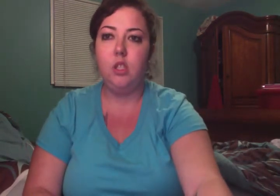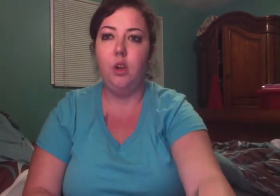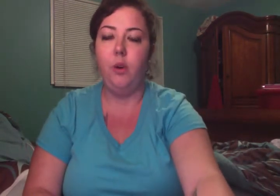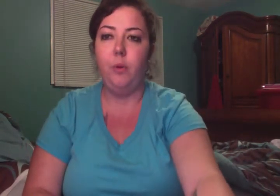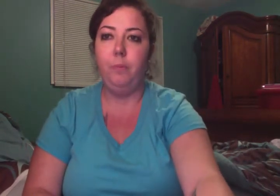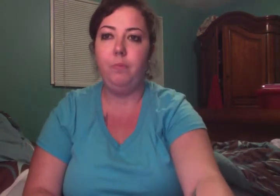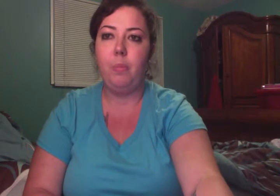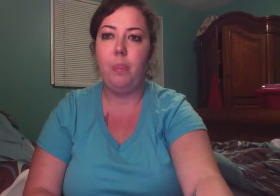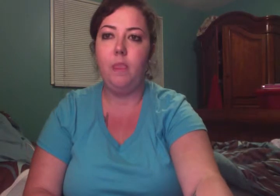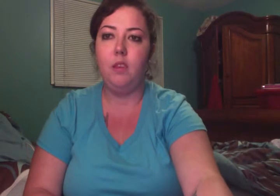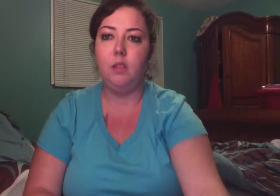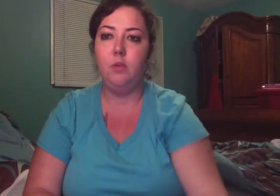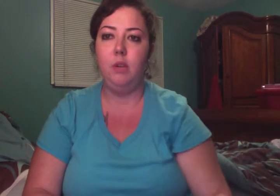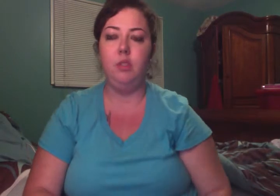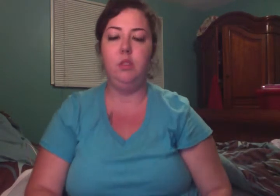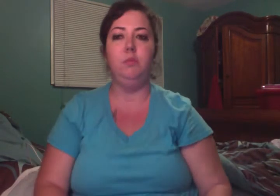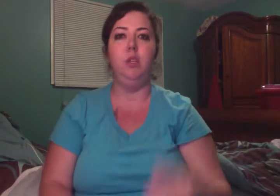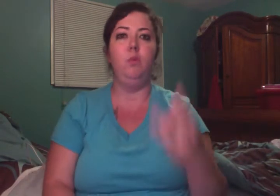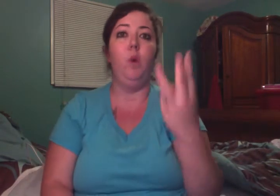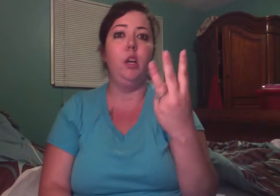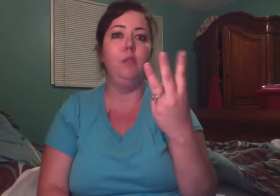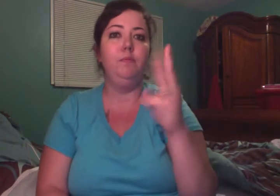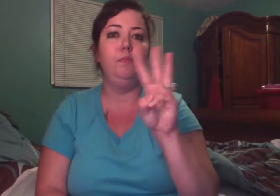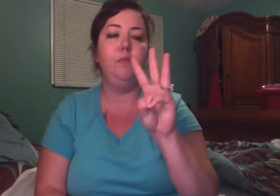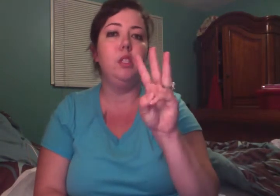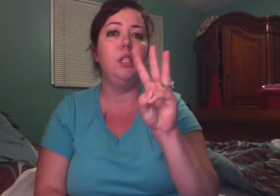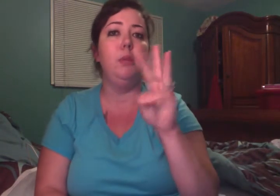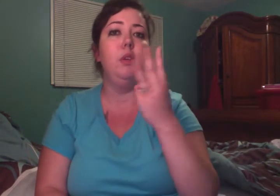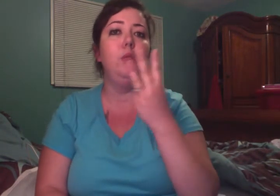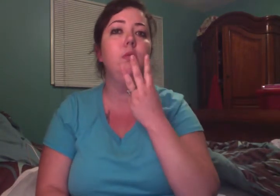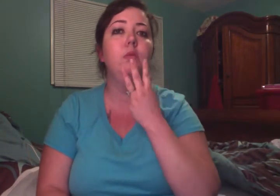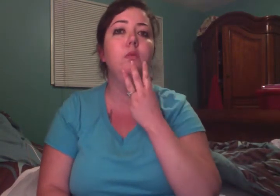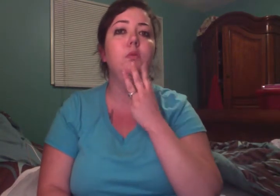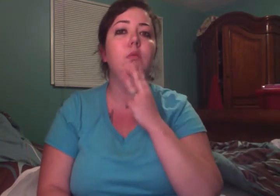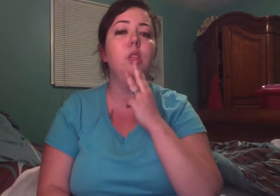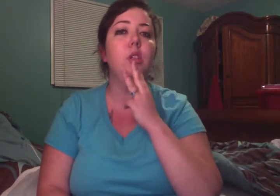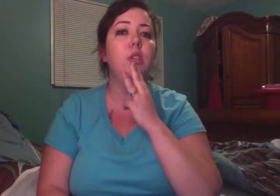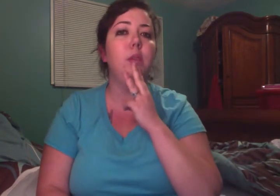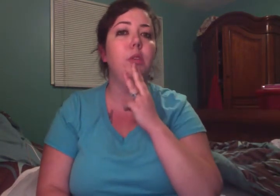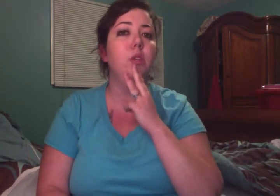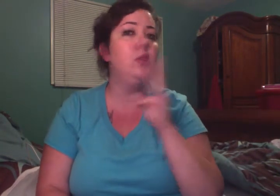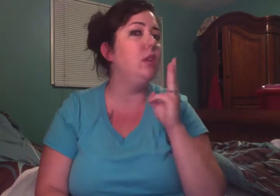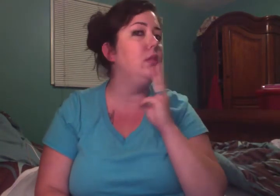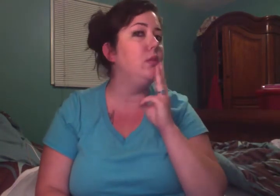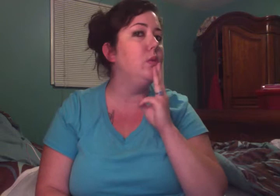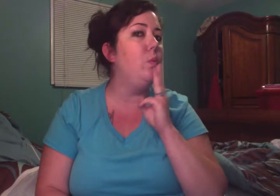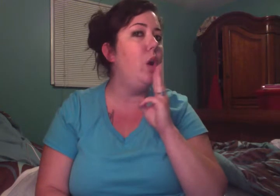So next one I would do would be water, the W, and then you just tap your chin with it. Water.